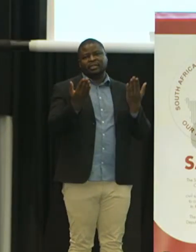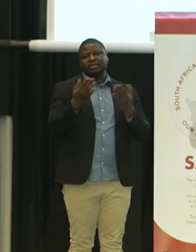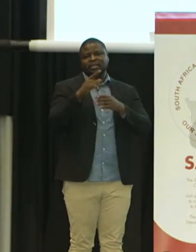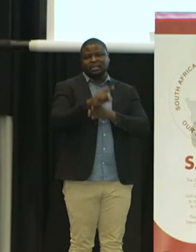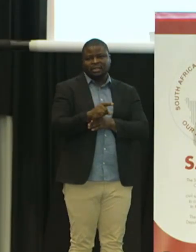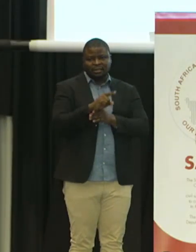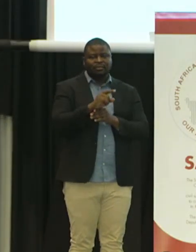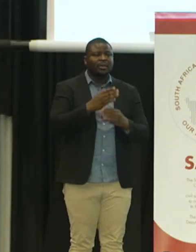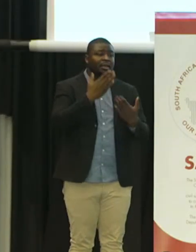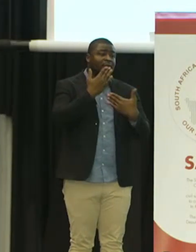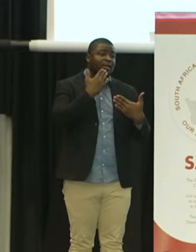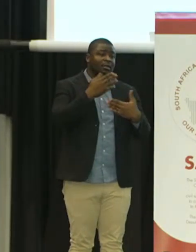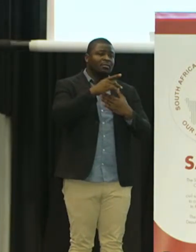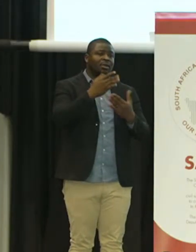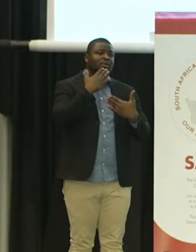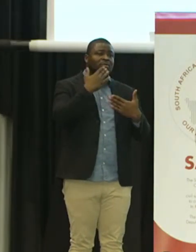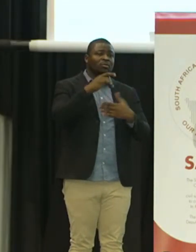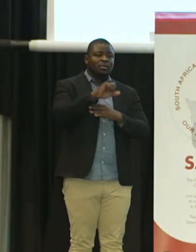that, Comrade James.